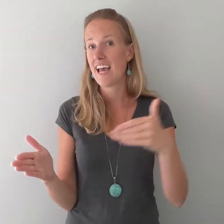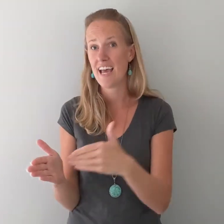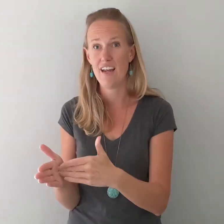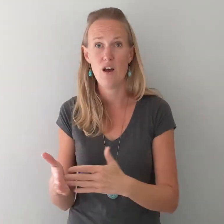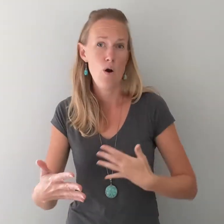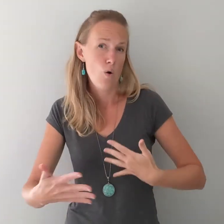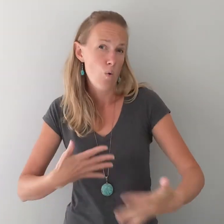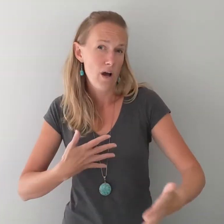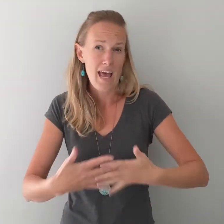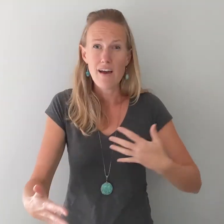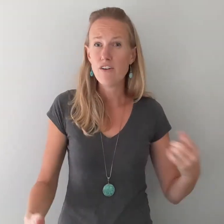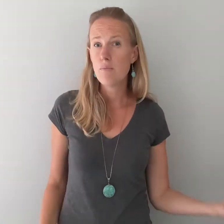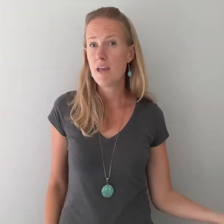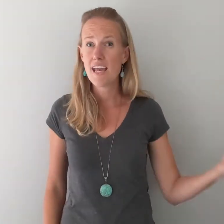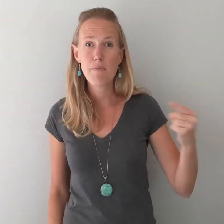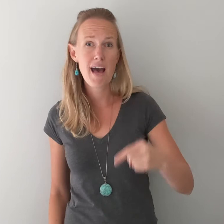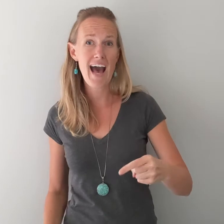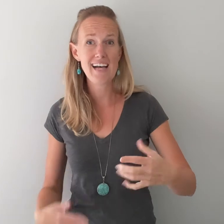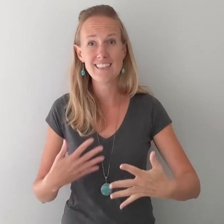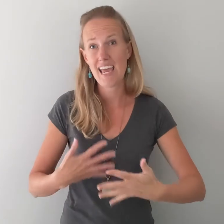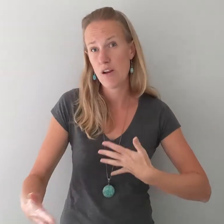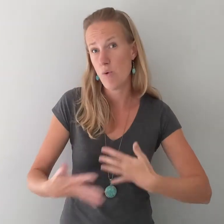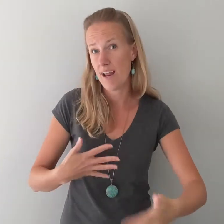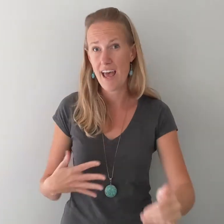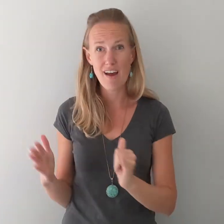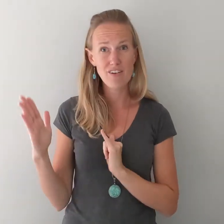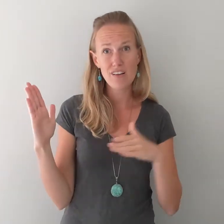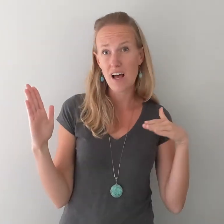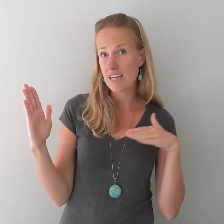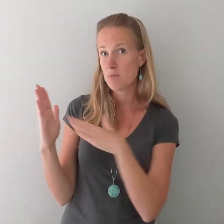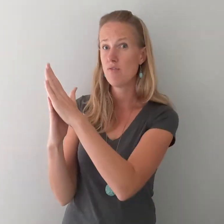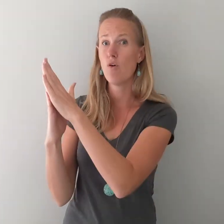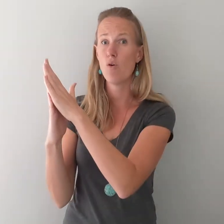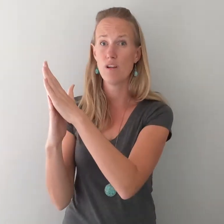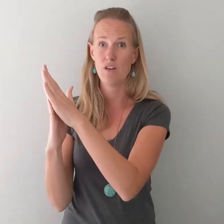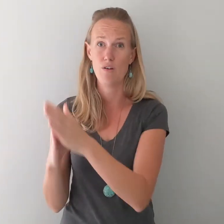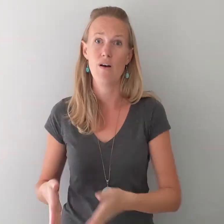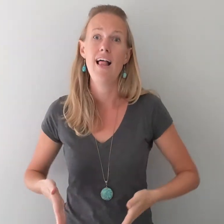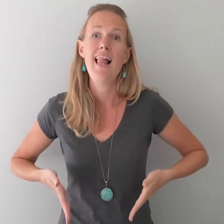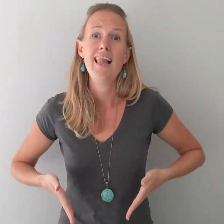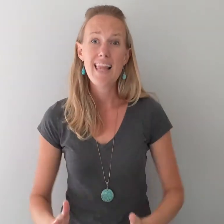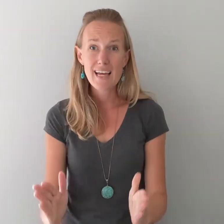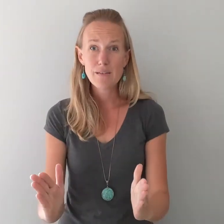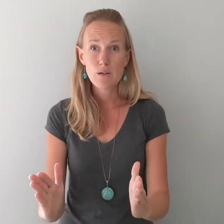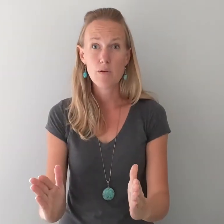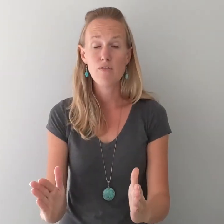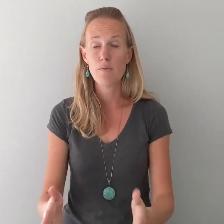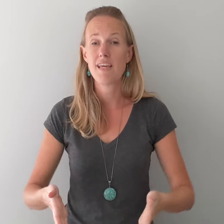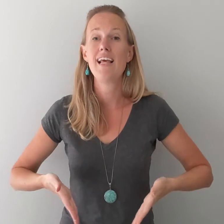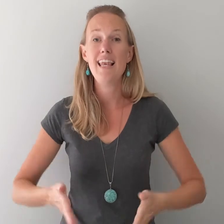again. Whatever may pass and whatever lies before you, before me,